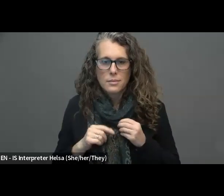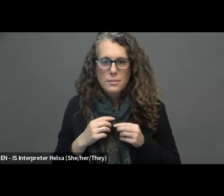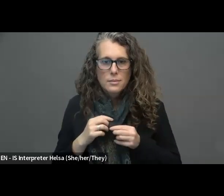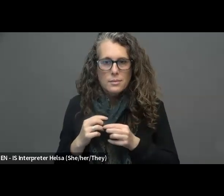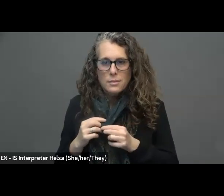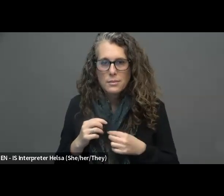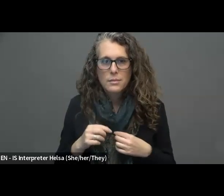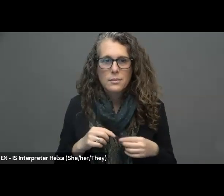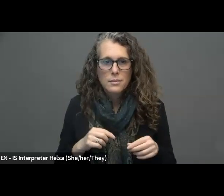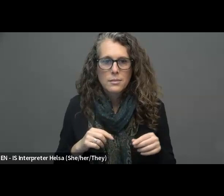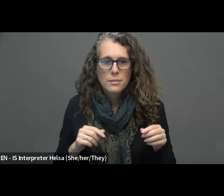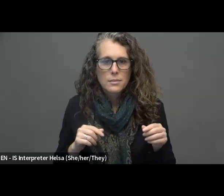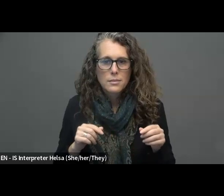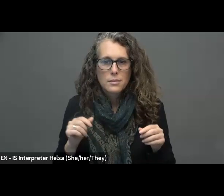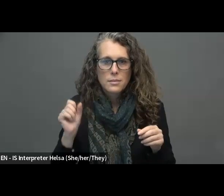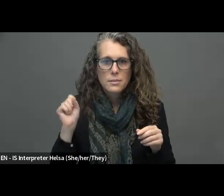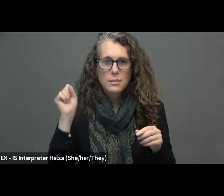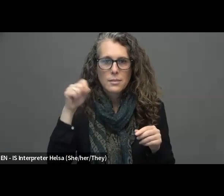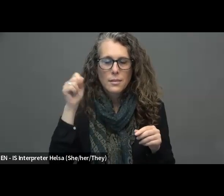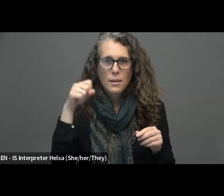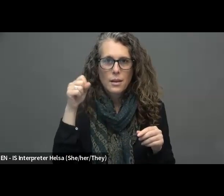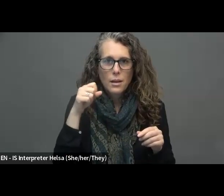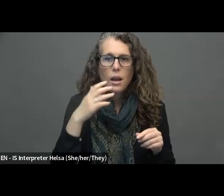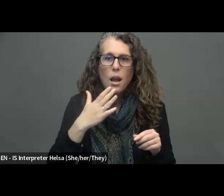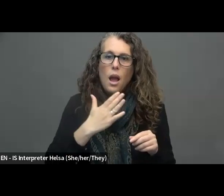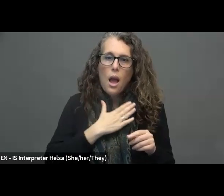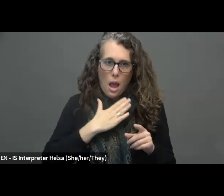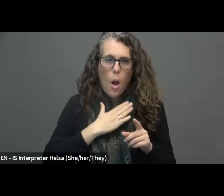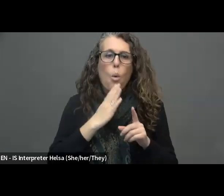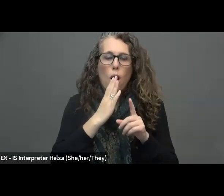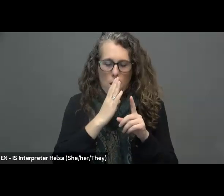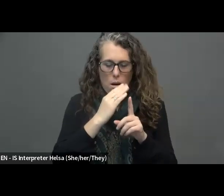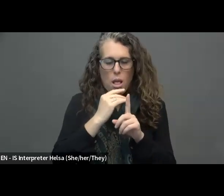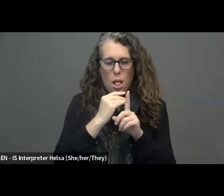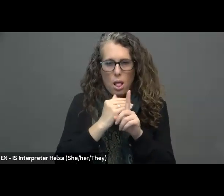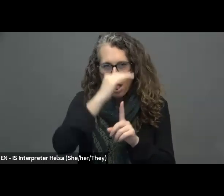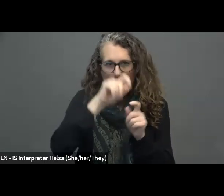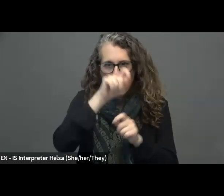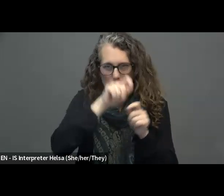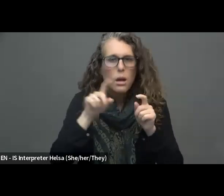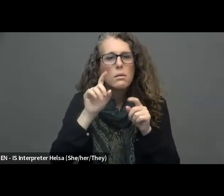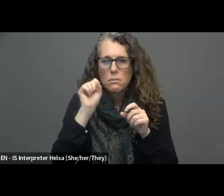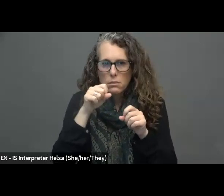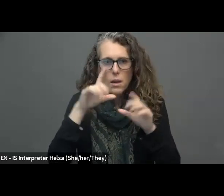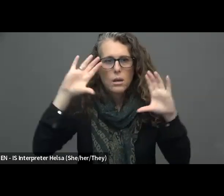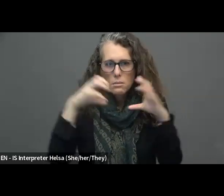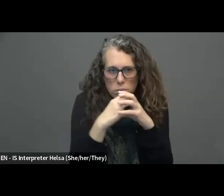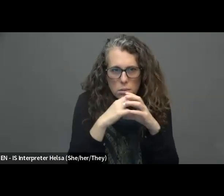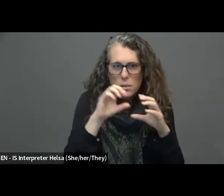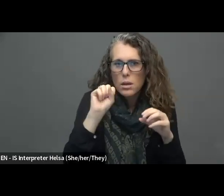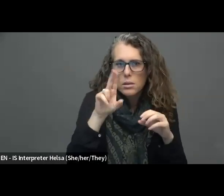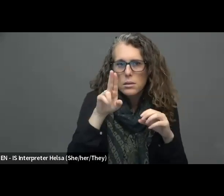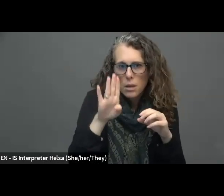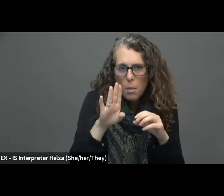acknowledgement that indeed our scale is a subconstruct of overall signing proficiency, the subconstruct of